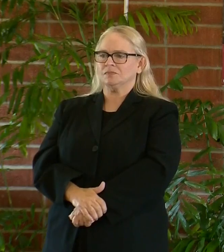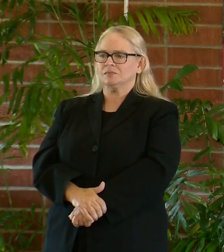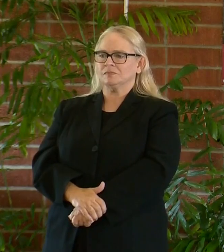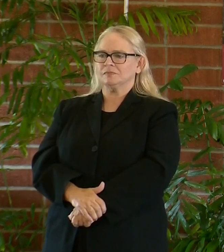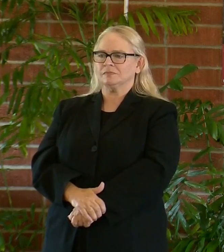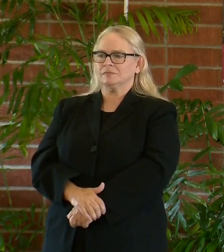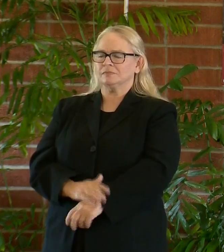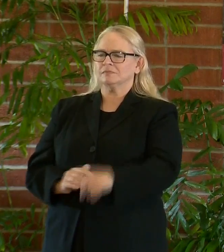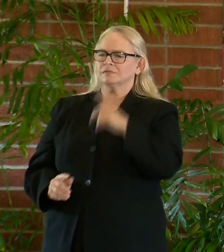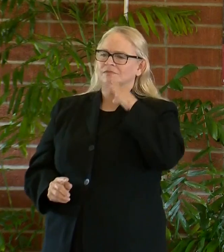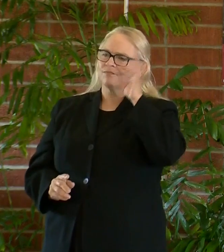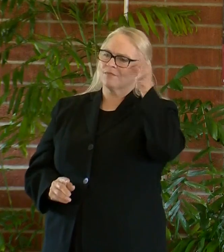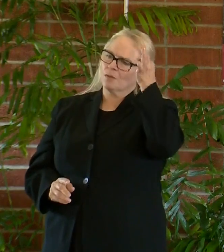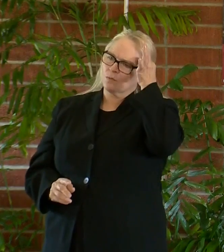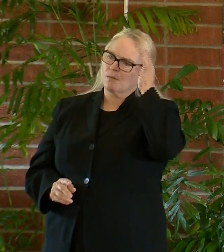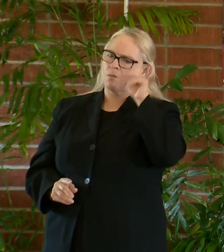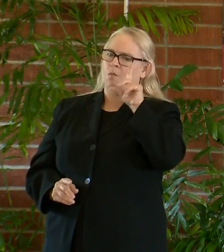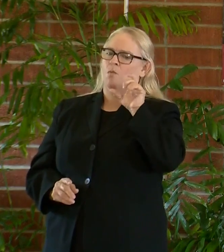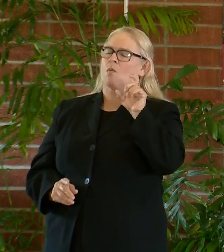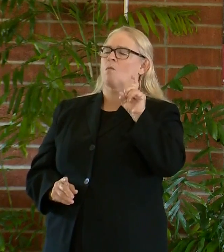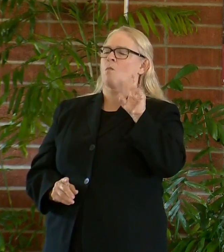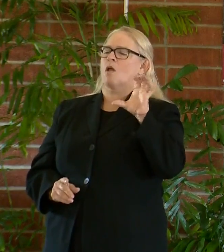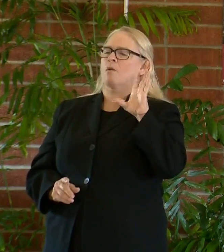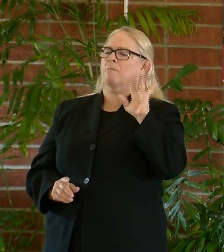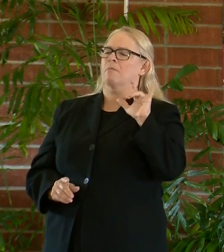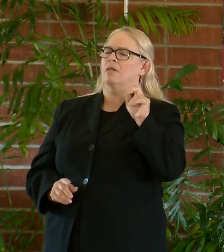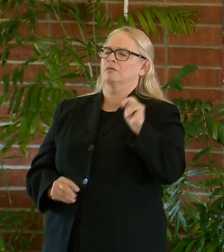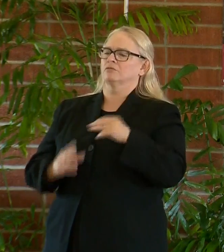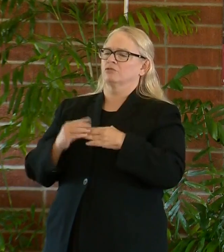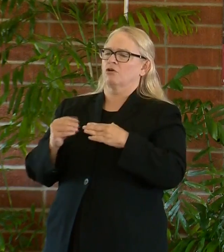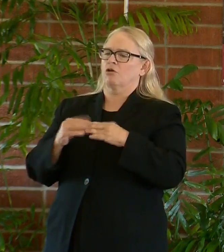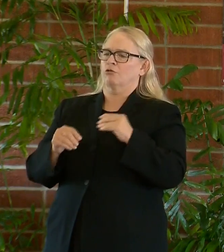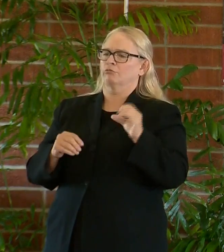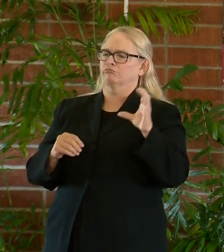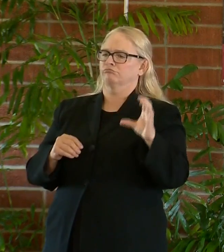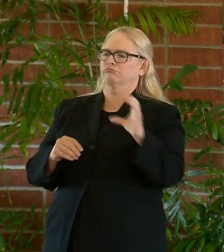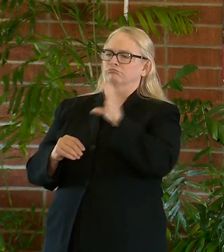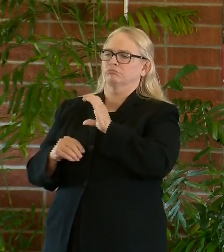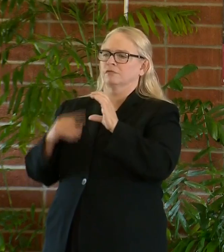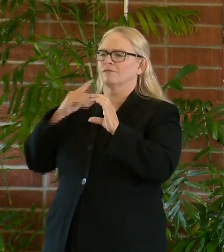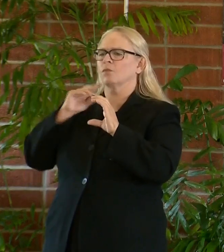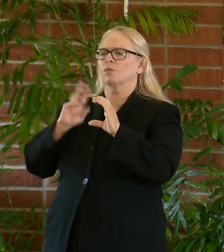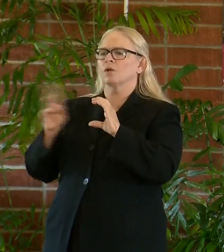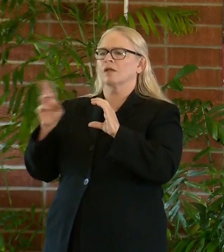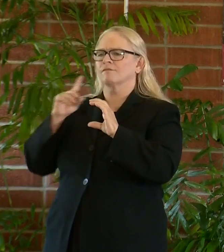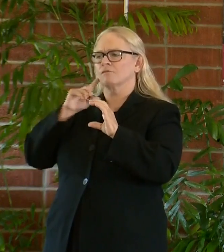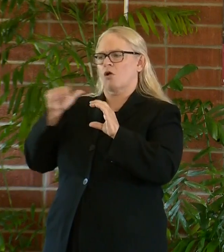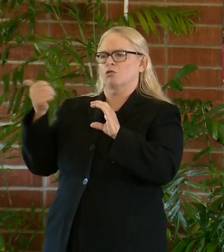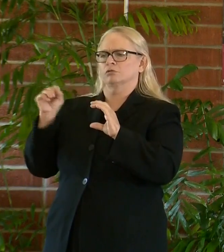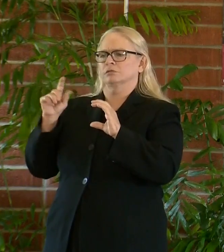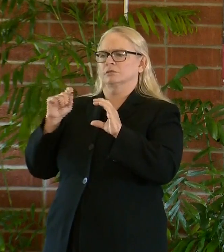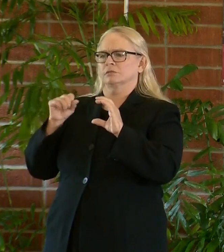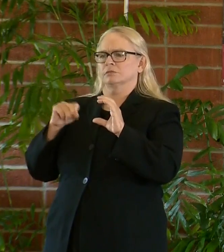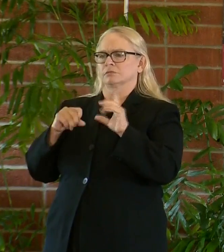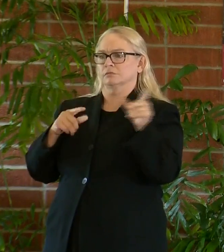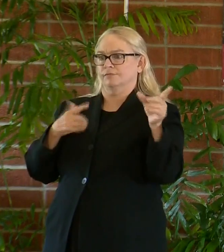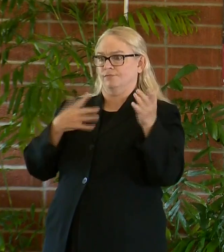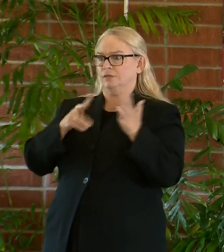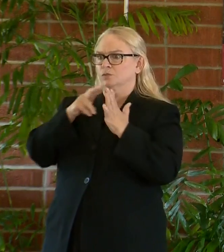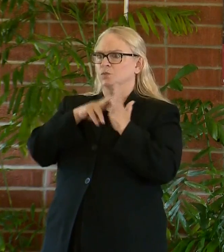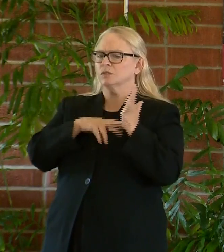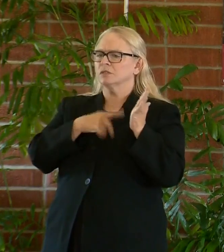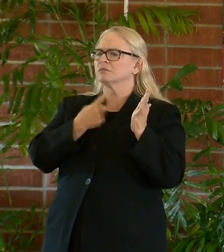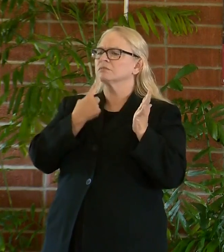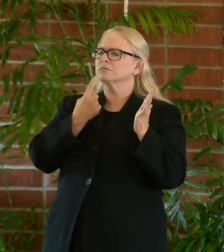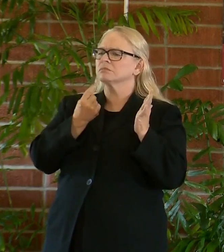lawmakers about this plan? And if so, just want to get your reaction to it. I haven't had a chance to review. There were a number of modifications that were made recently.